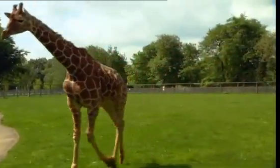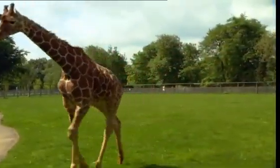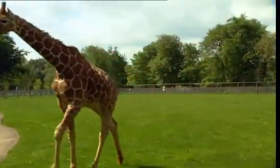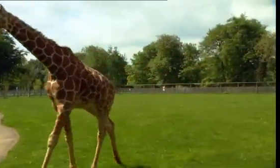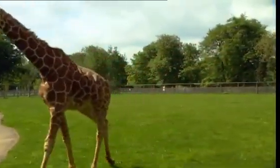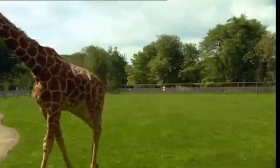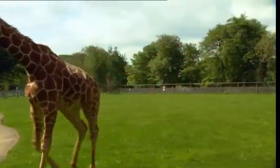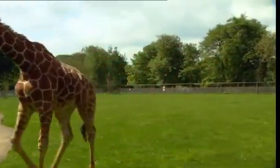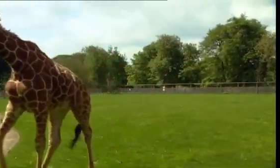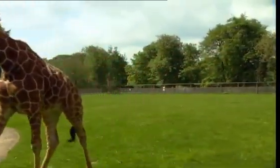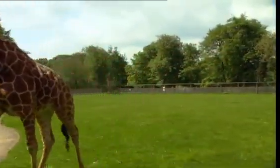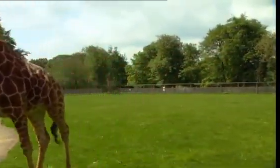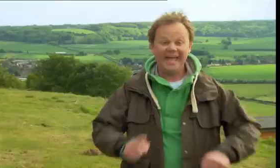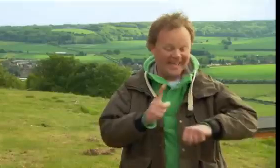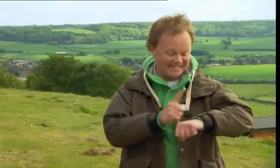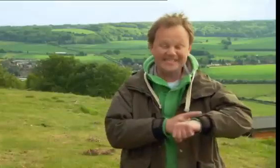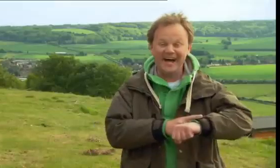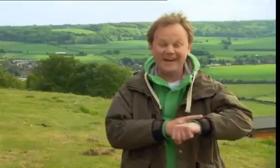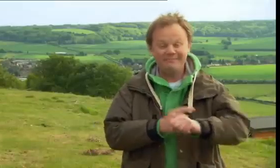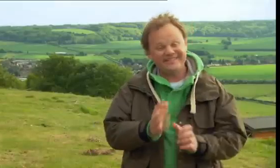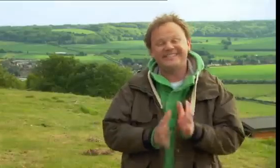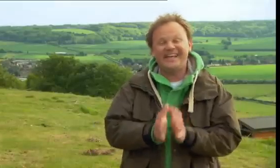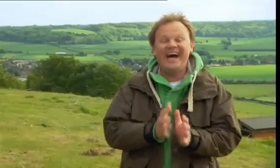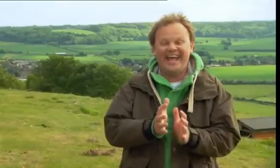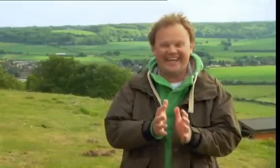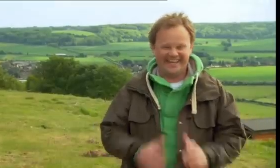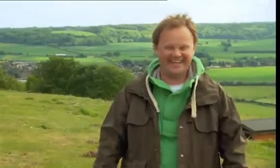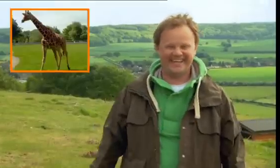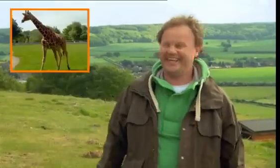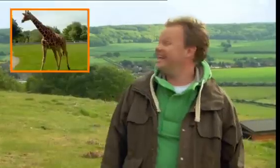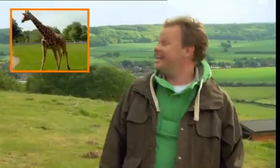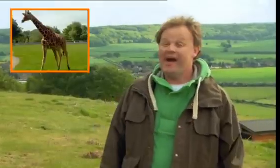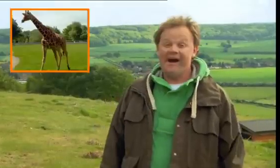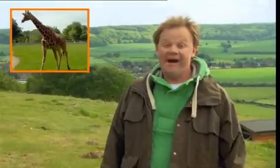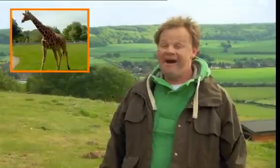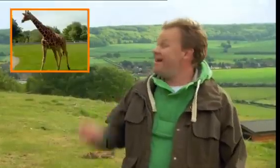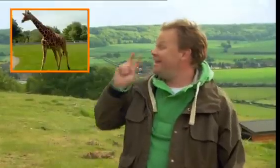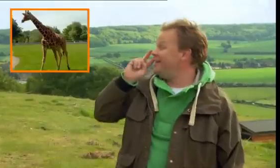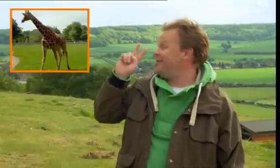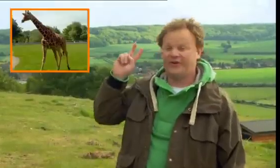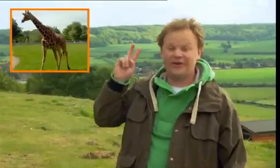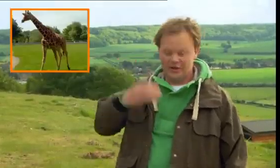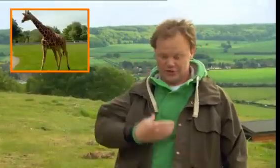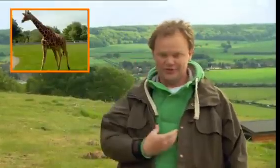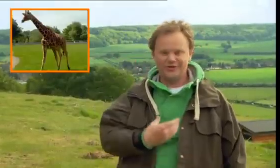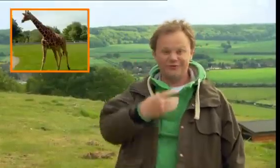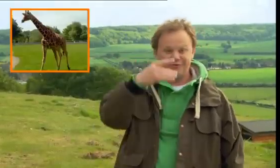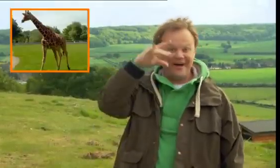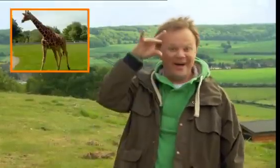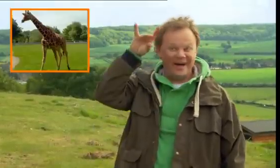giraffe. It's time to sign. Ah, look.